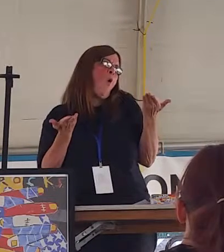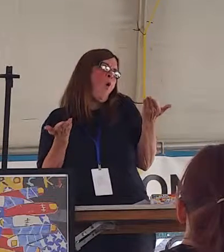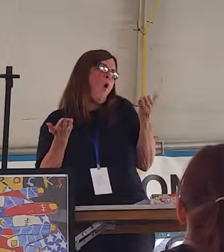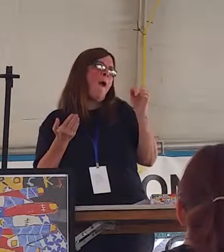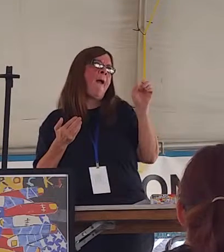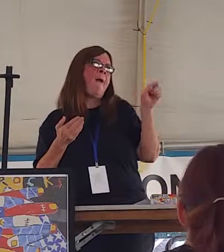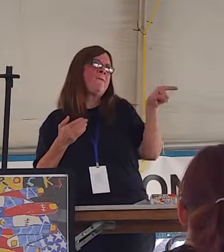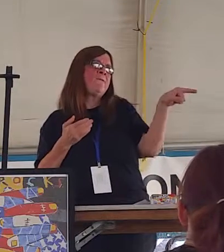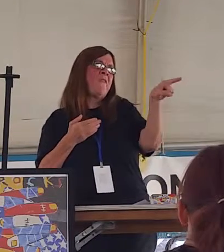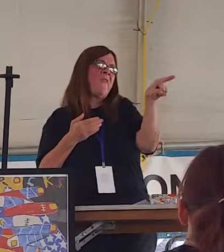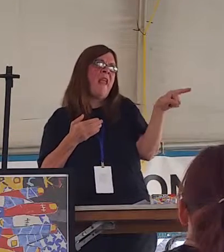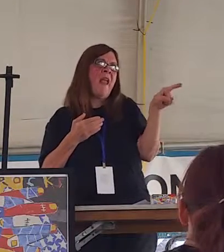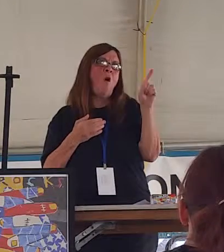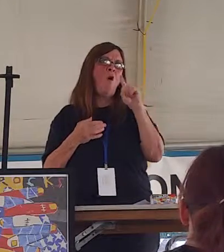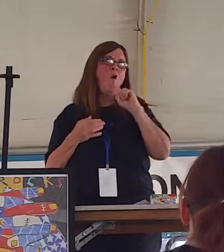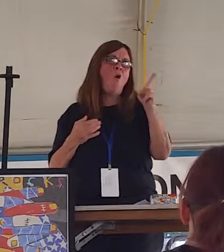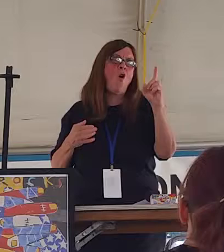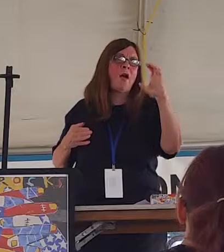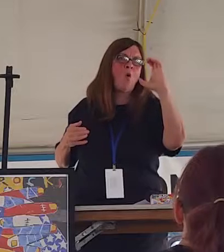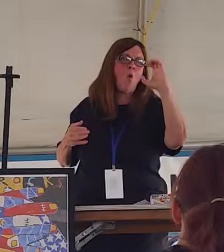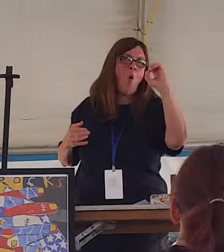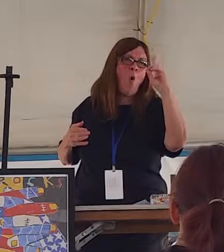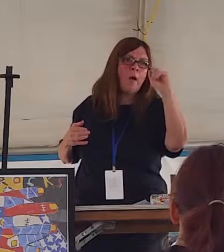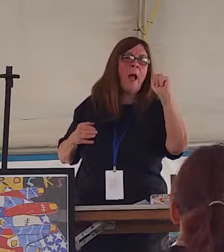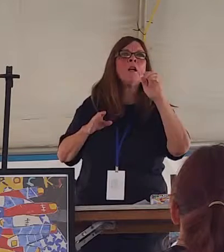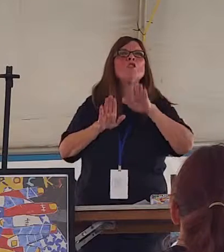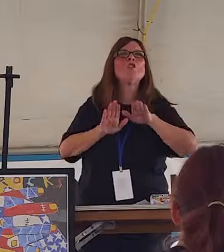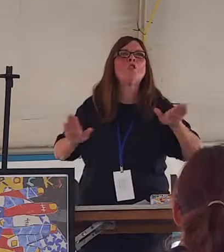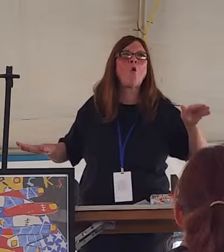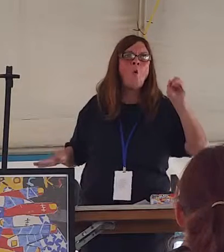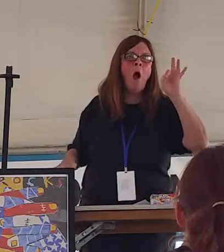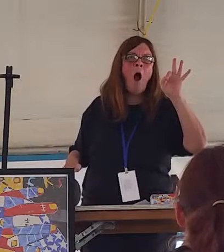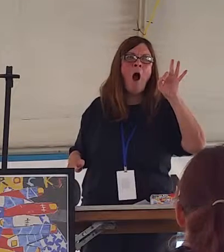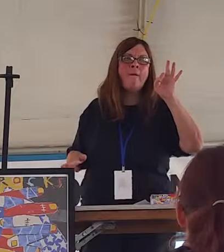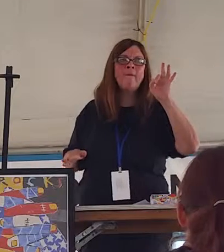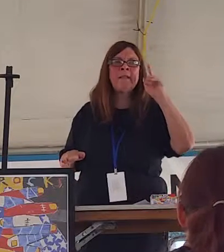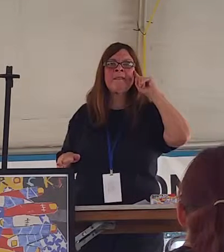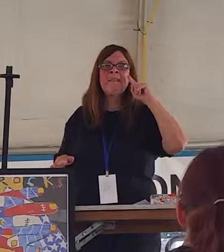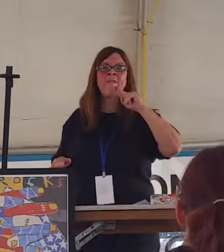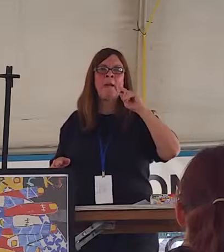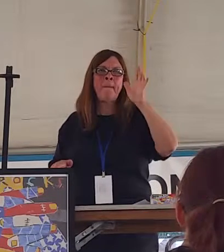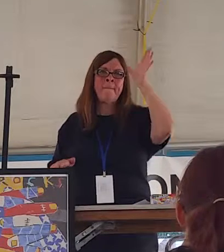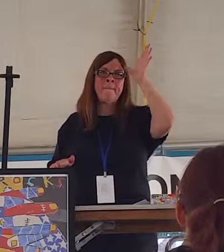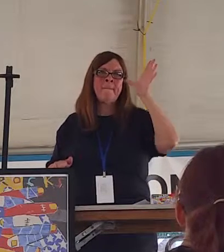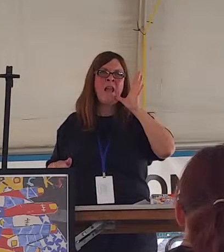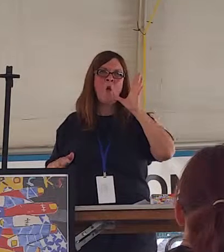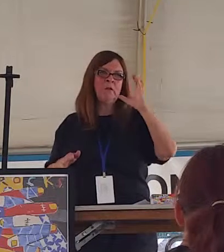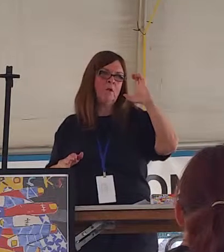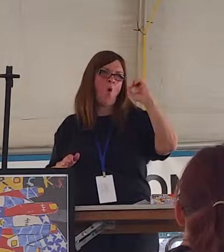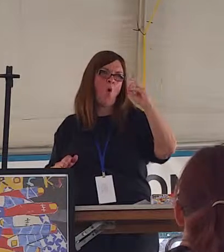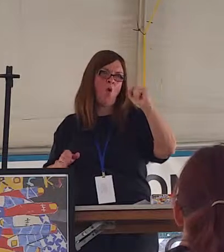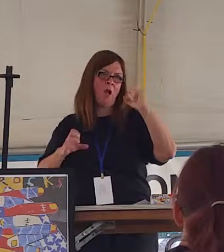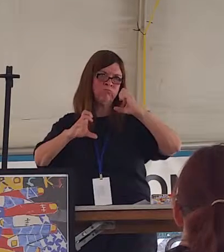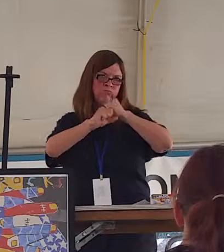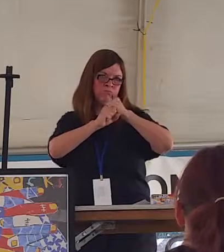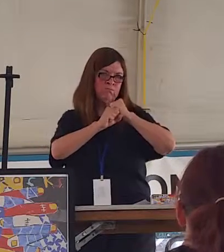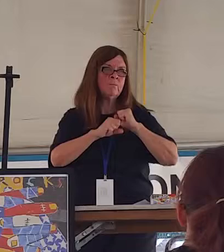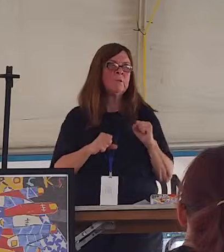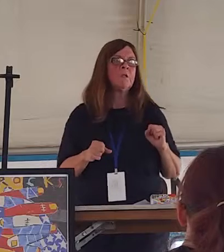The people that were maybe a little bit involved in the deaf community, or they were children of deaf adults, they had deaf parents,